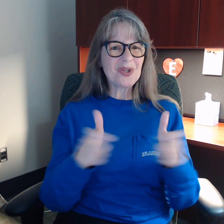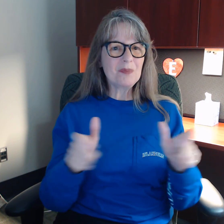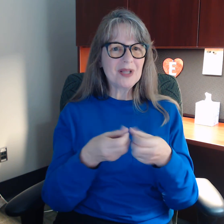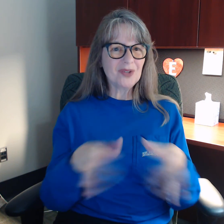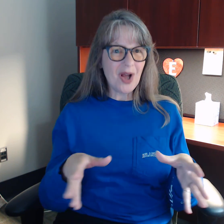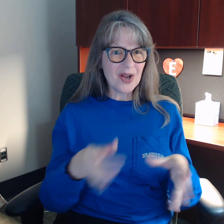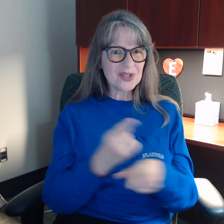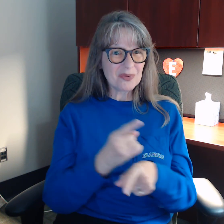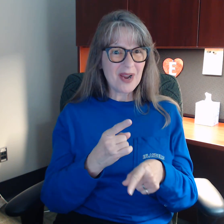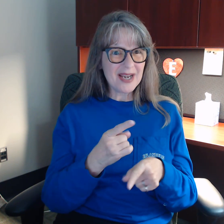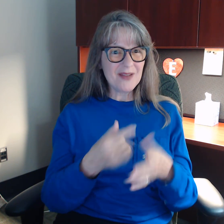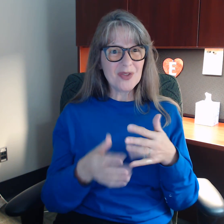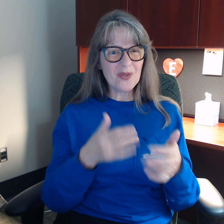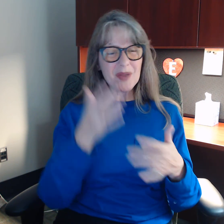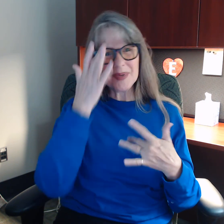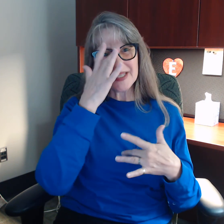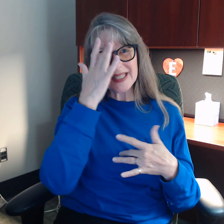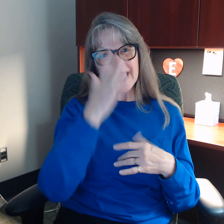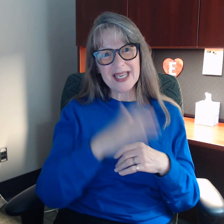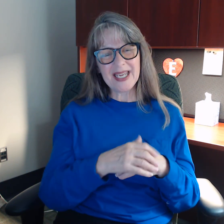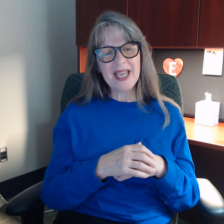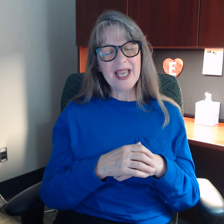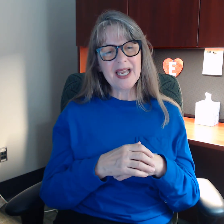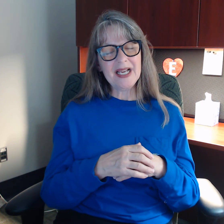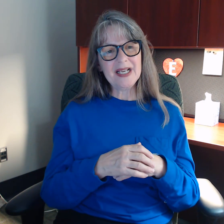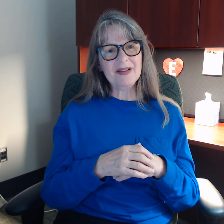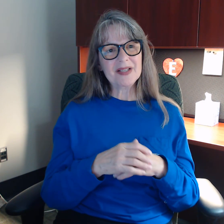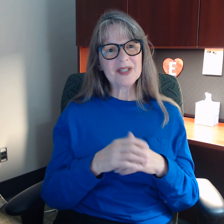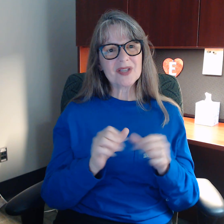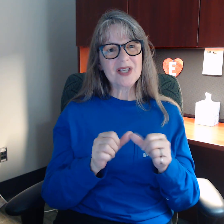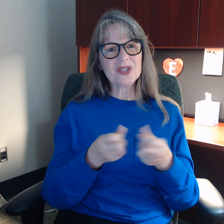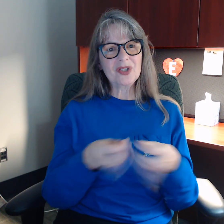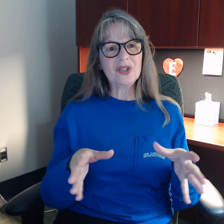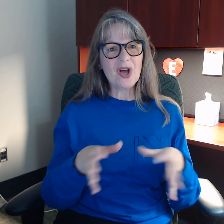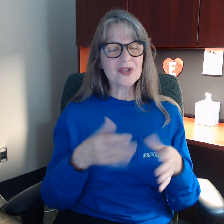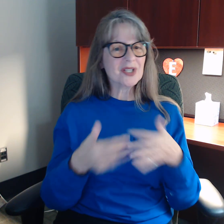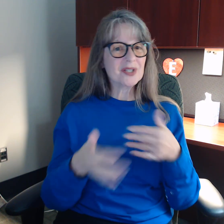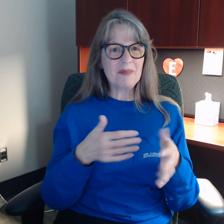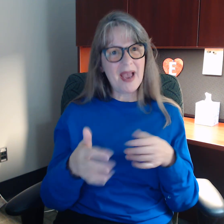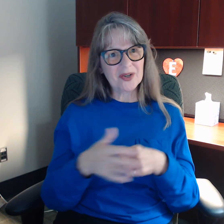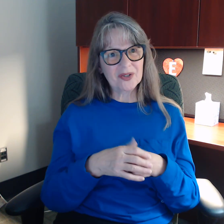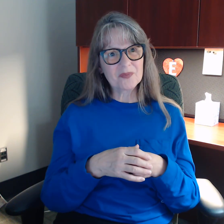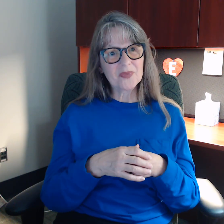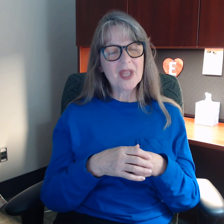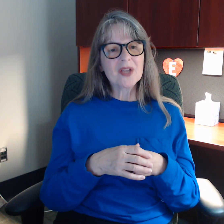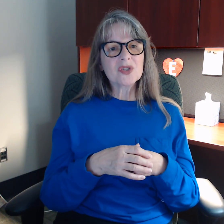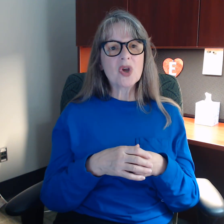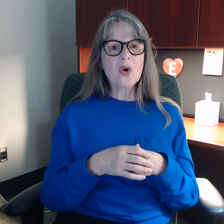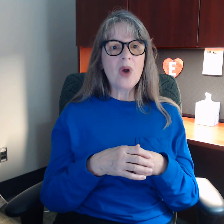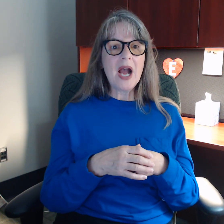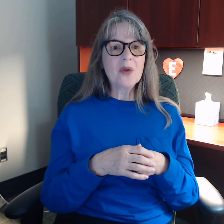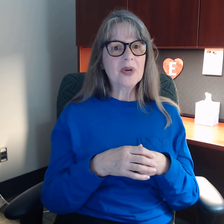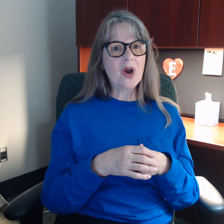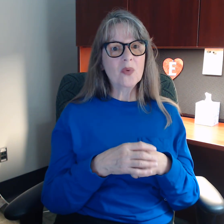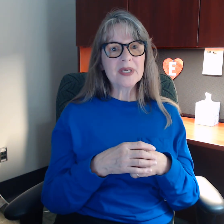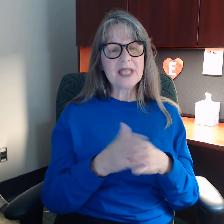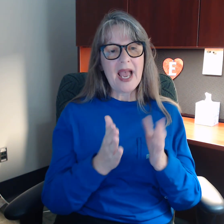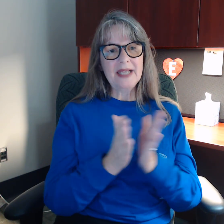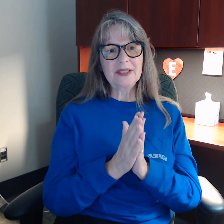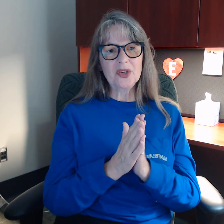big loss, right? Even though they've been sick, it's still a loss. It doesn't matter. So I would always ask,